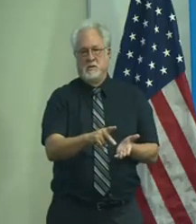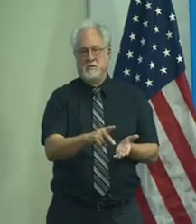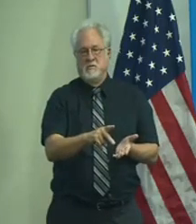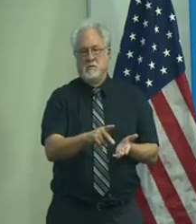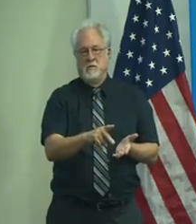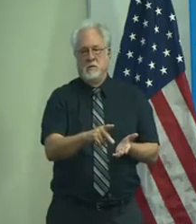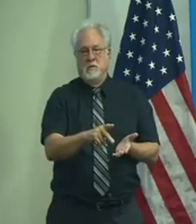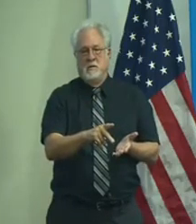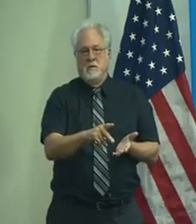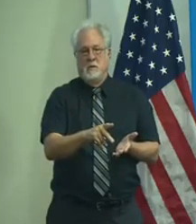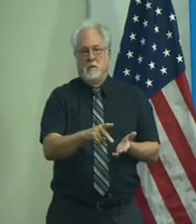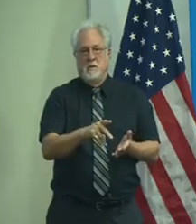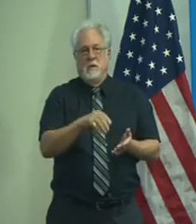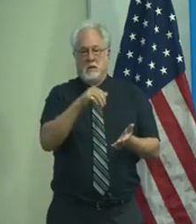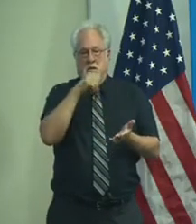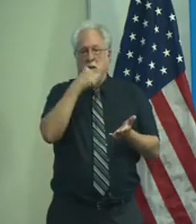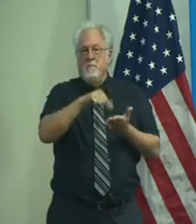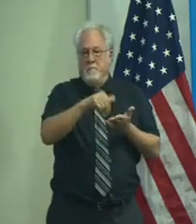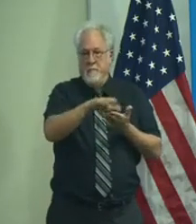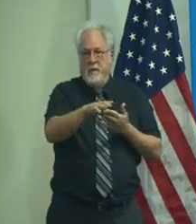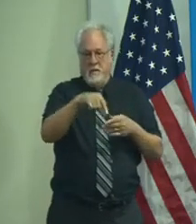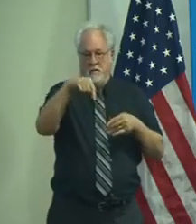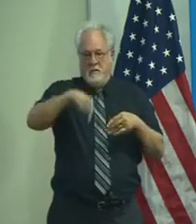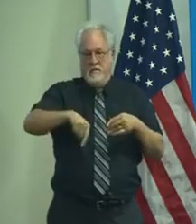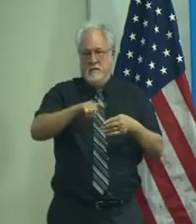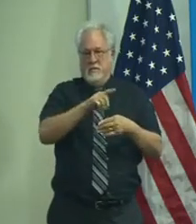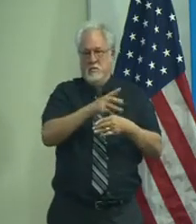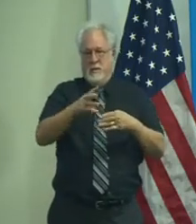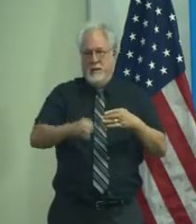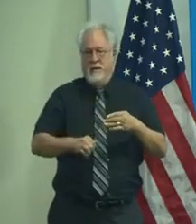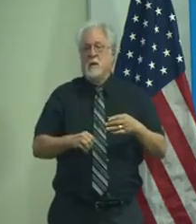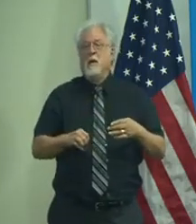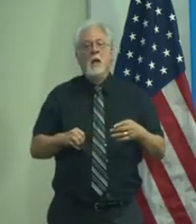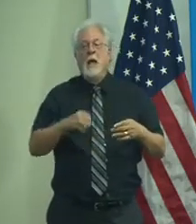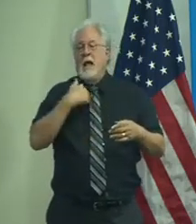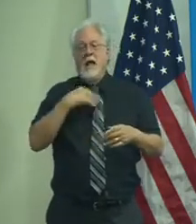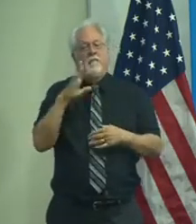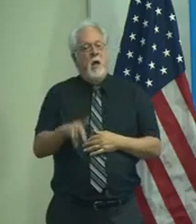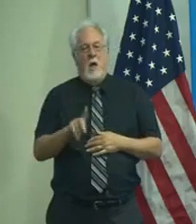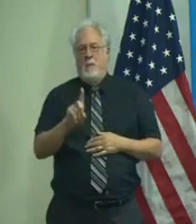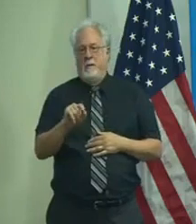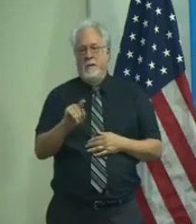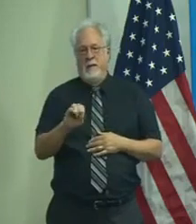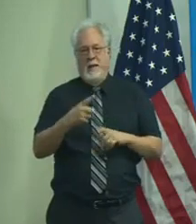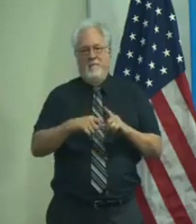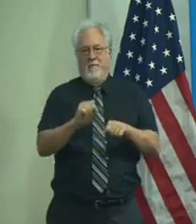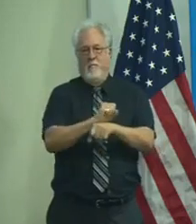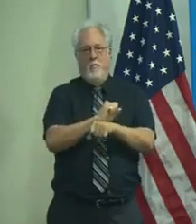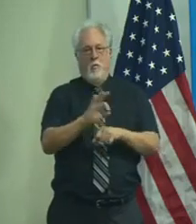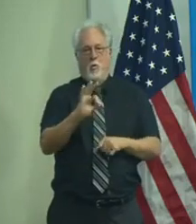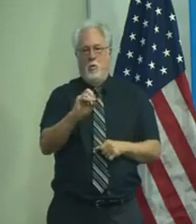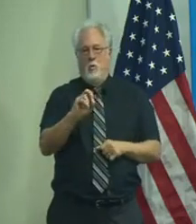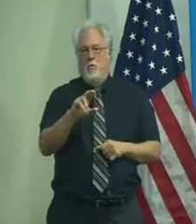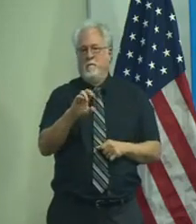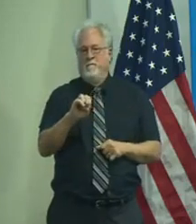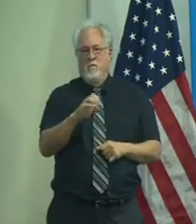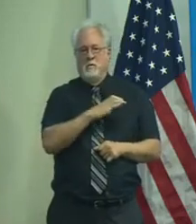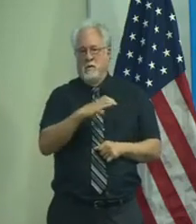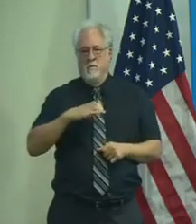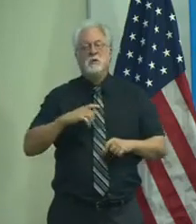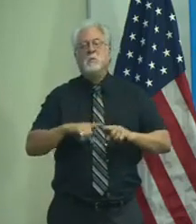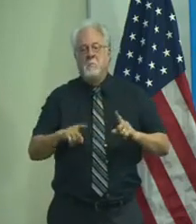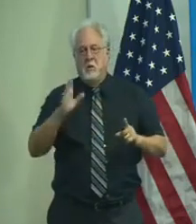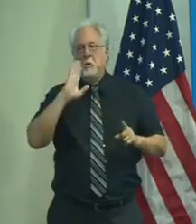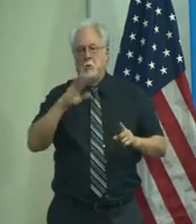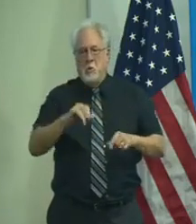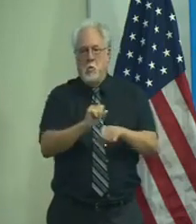be in the mail by the end of the week. I do not have an update from the Workforce Commission, but we know that